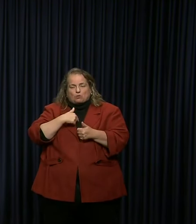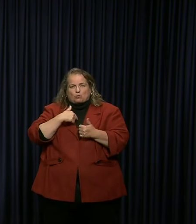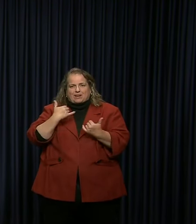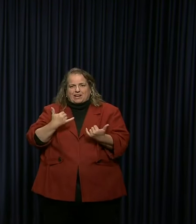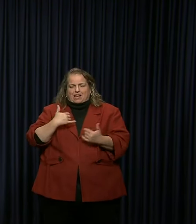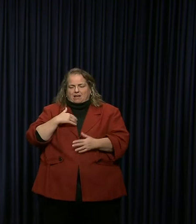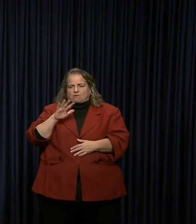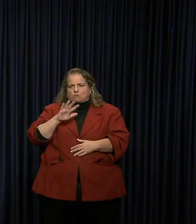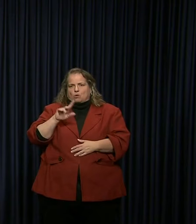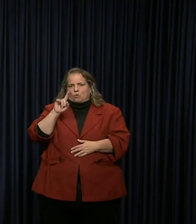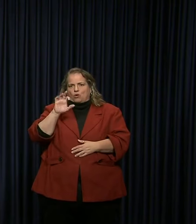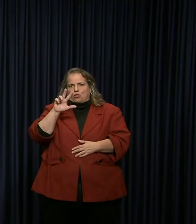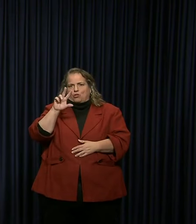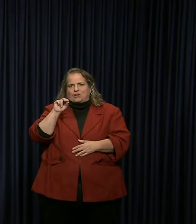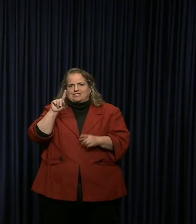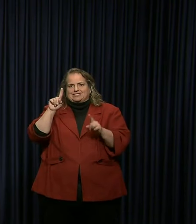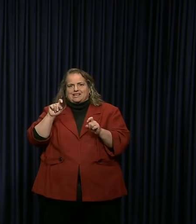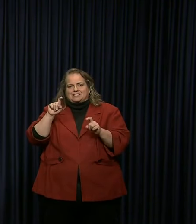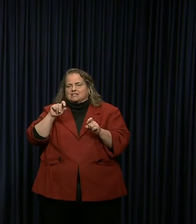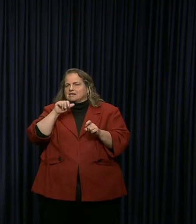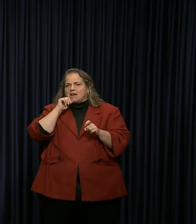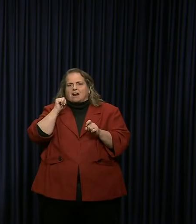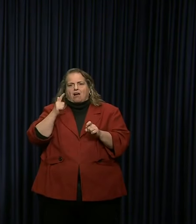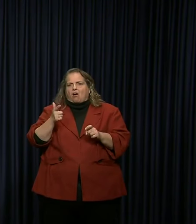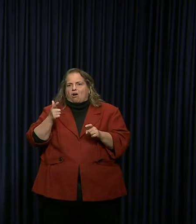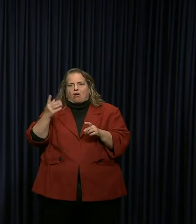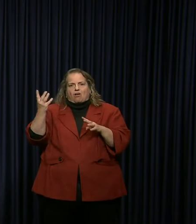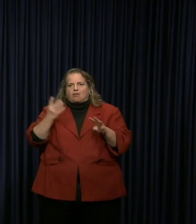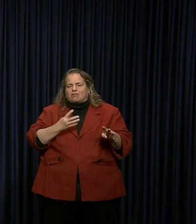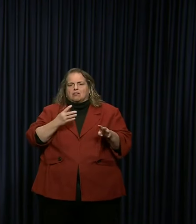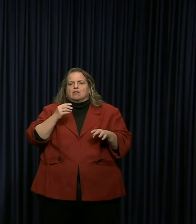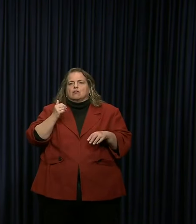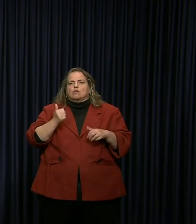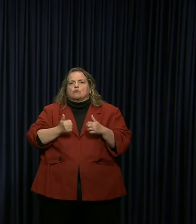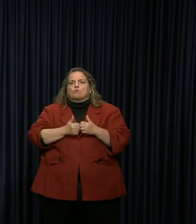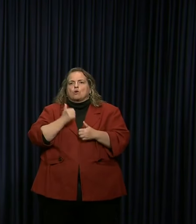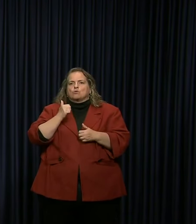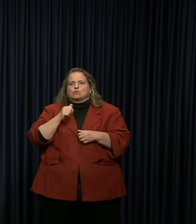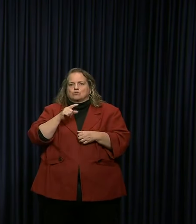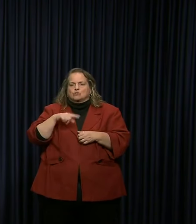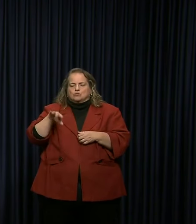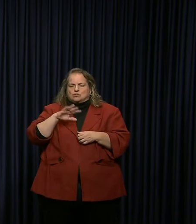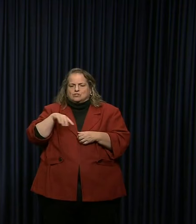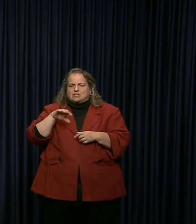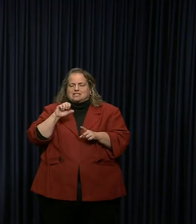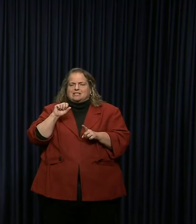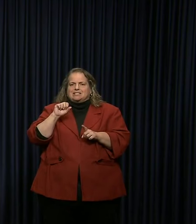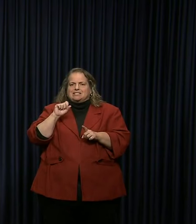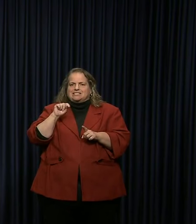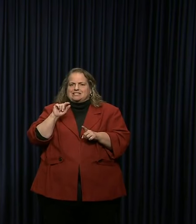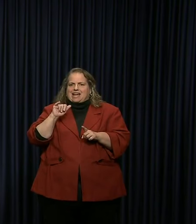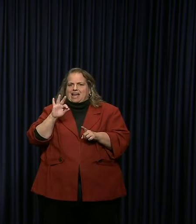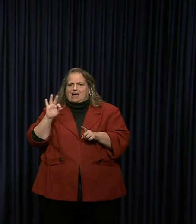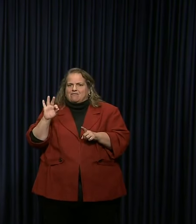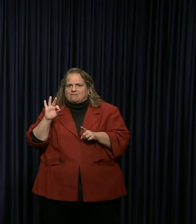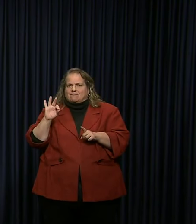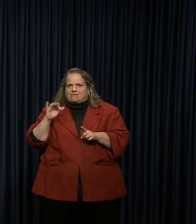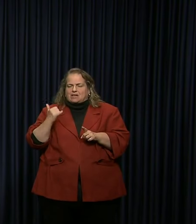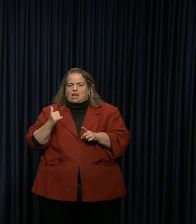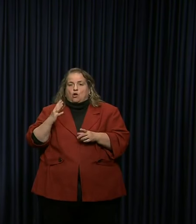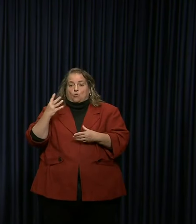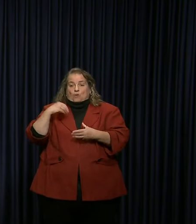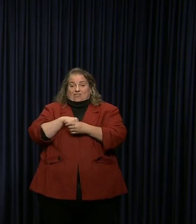130-something tests, not all of which are in, and they're all of staff in this instance. So what they wanted to make sure is within